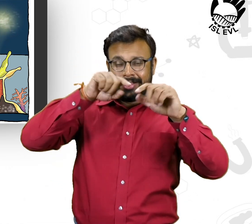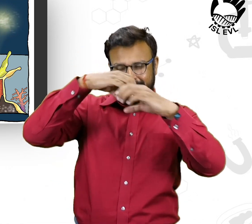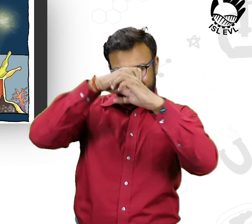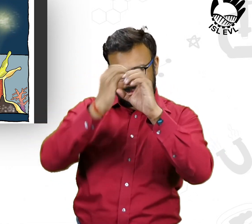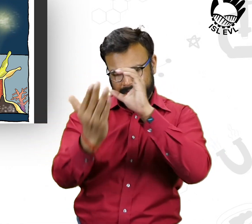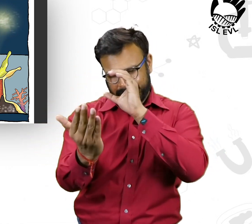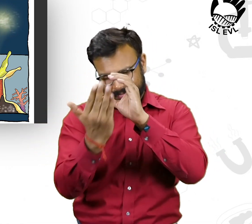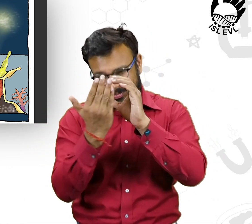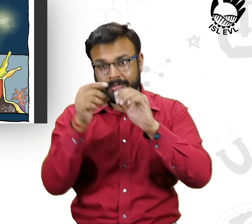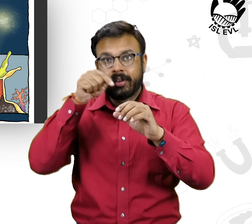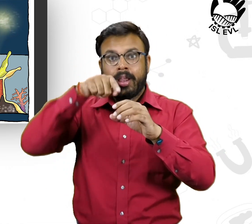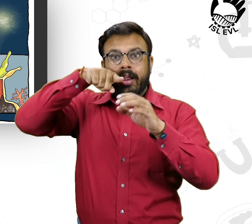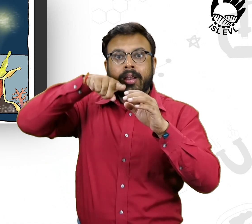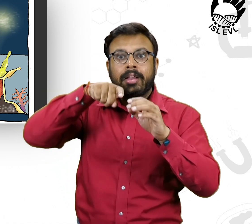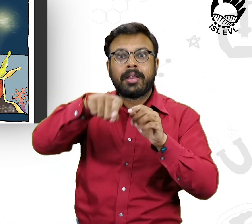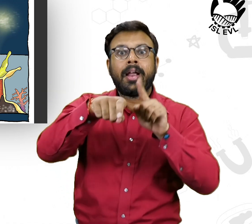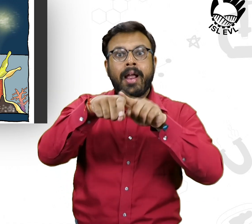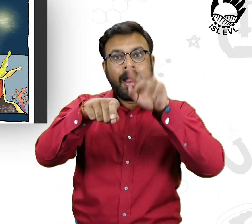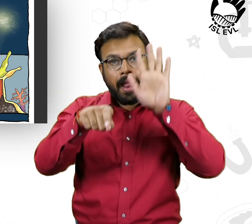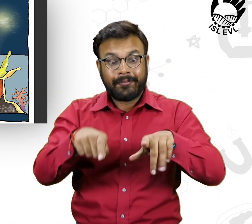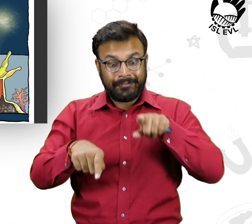Corals are little organisms